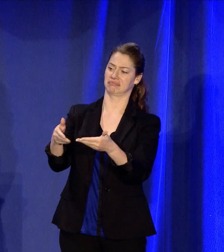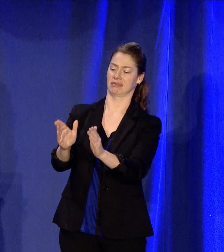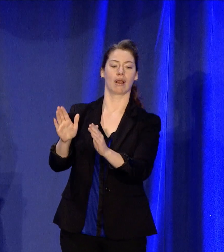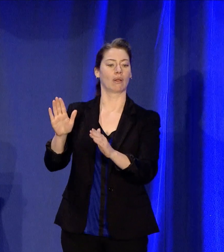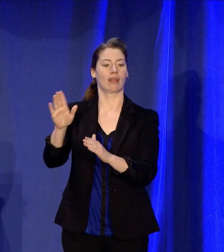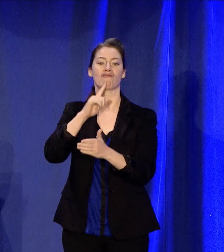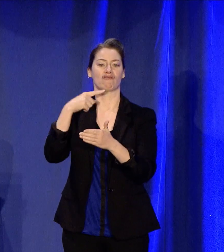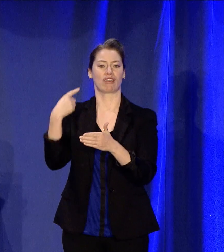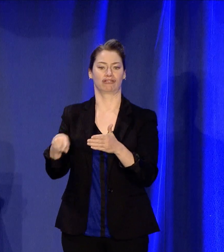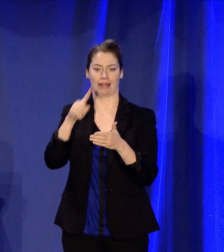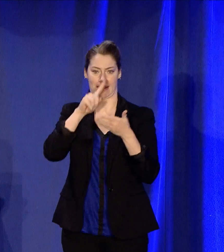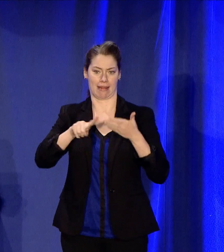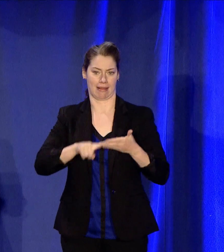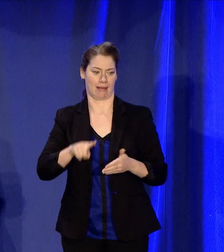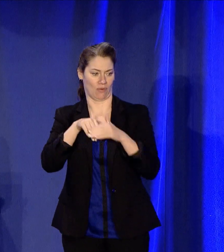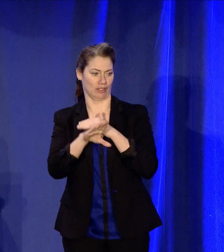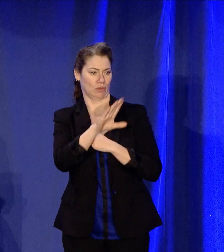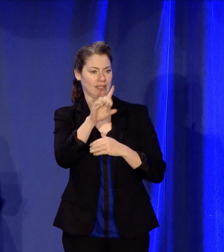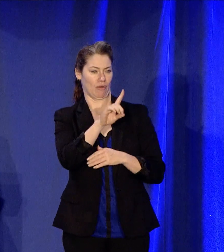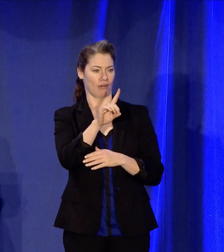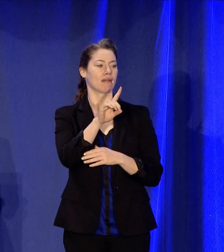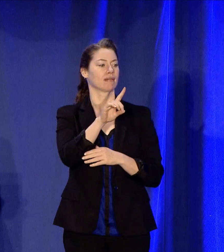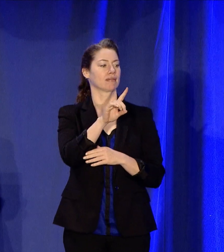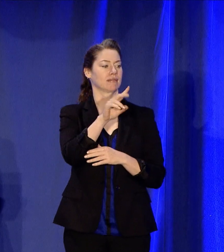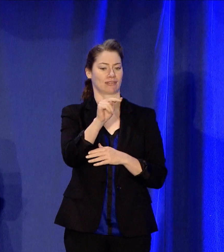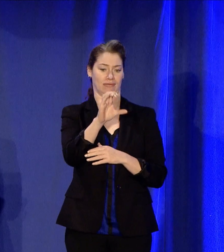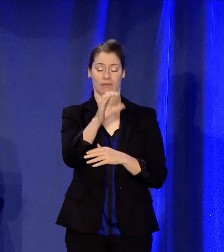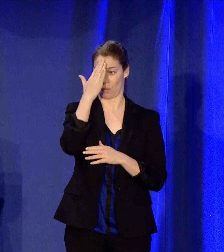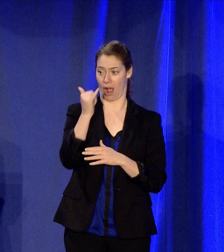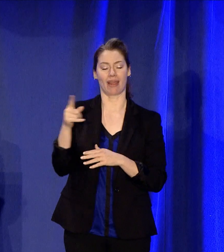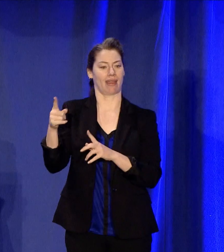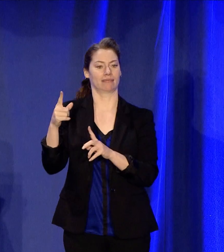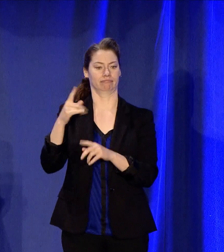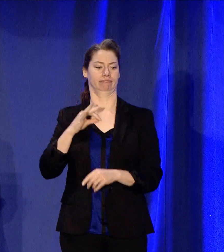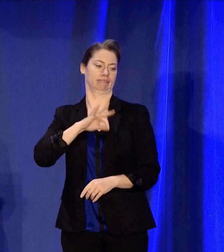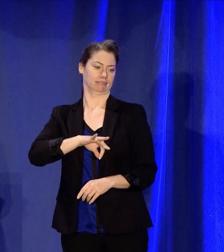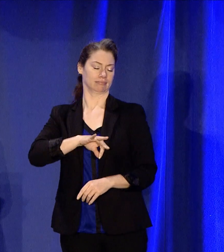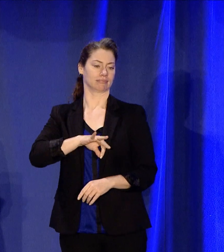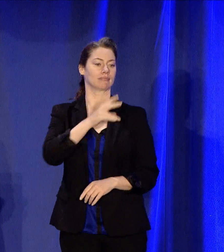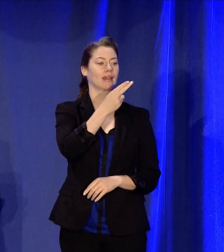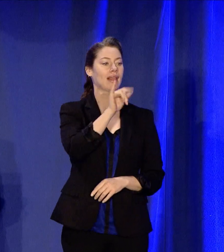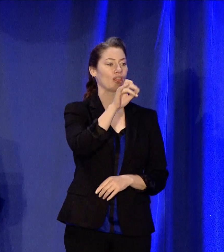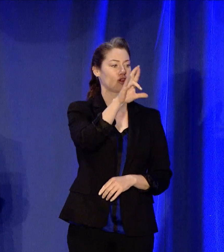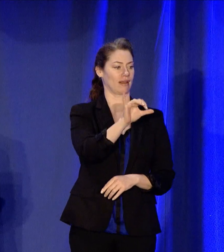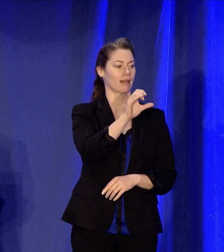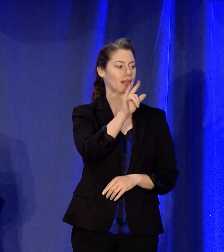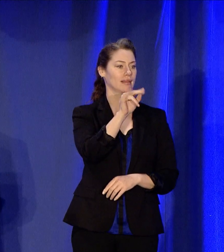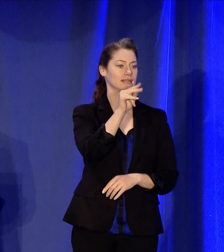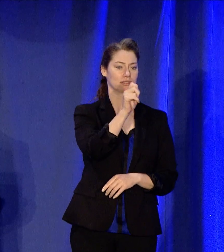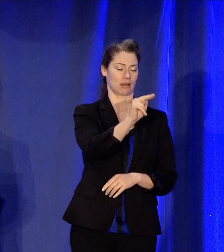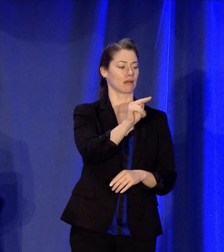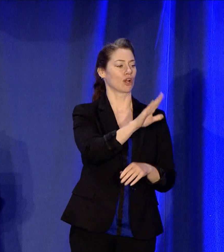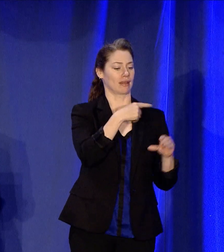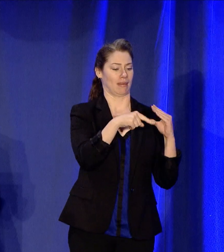Democratic Party because it gave them an advantage. Hillary Clinton's emails hacked them, Donald Trump said, and